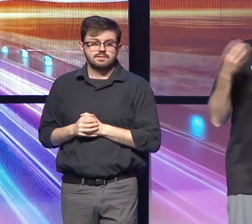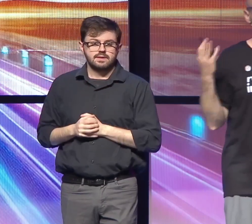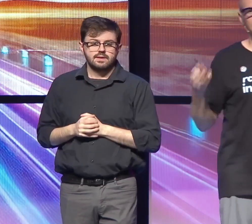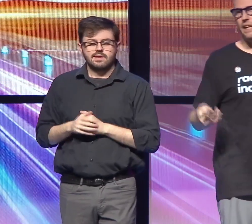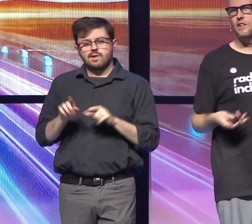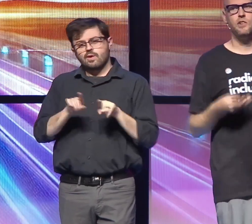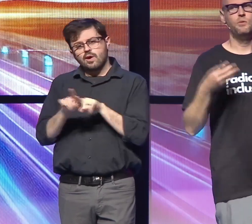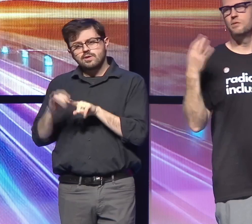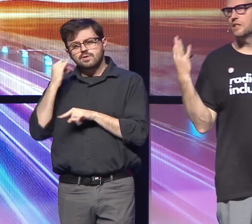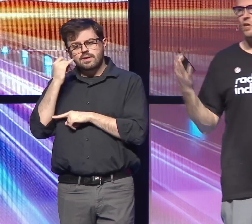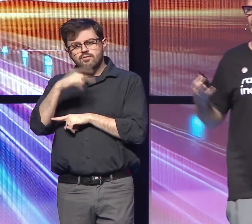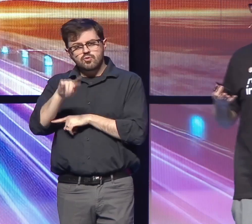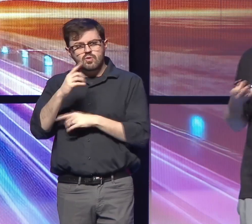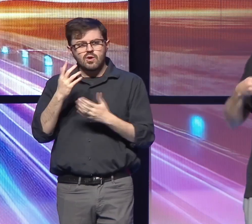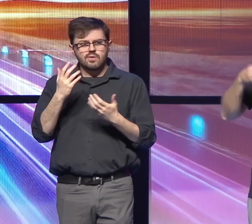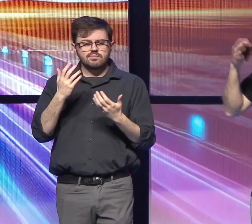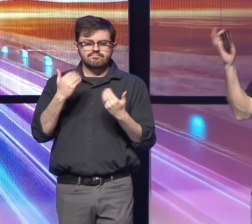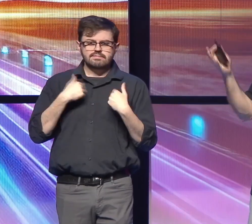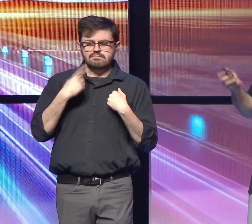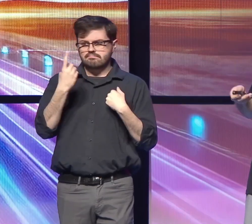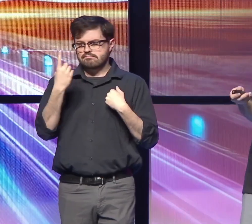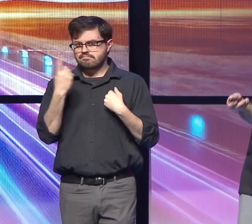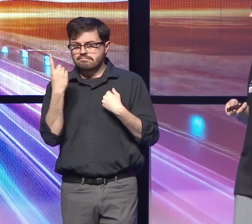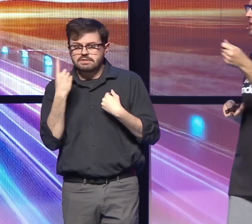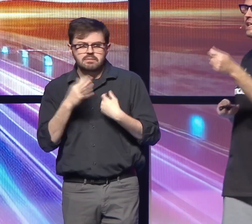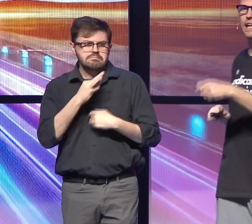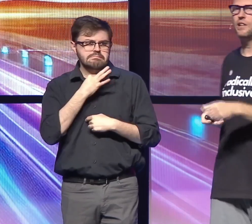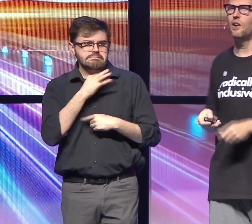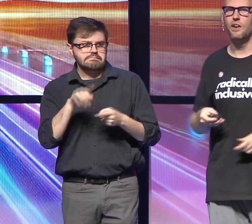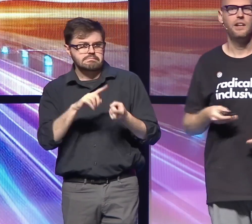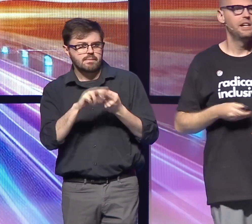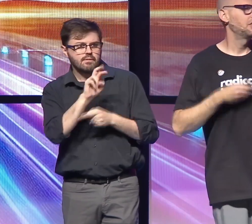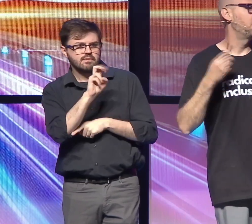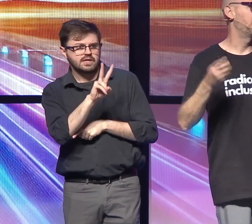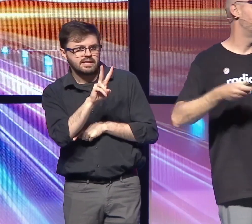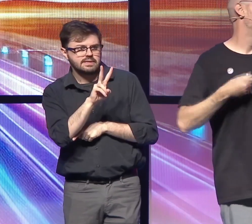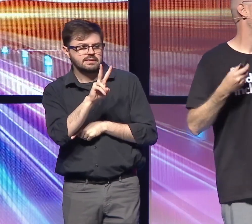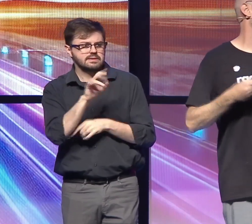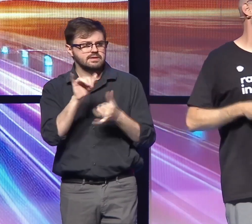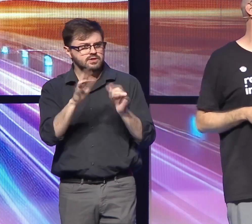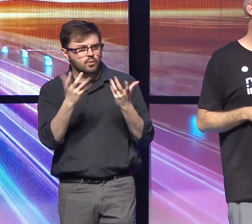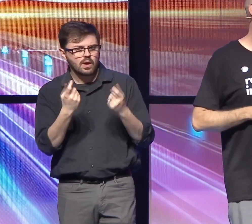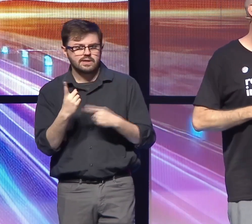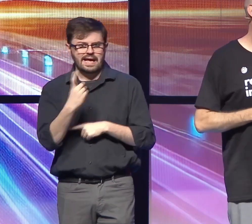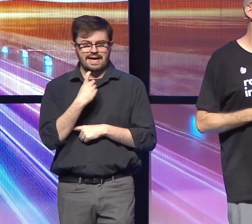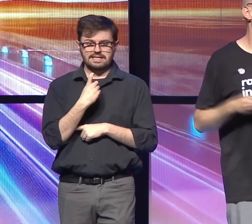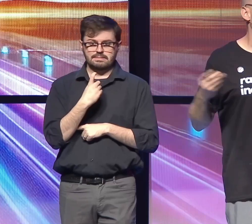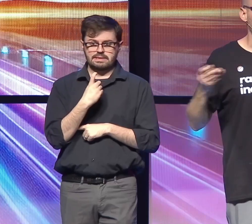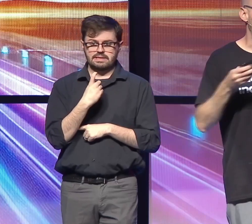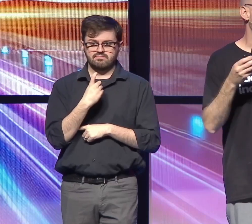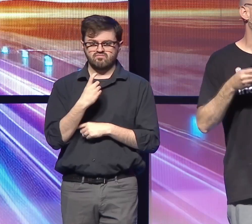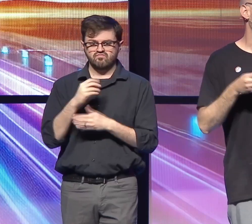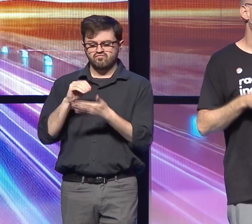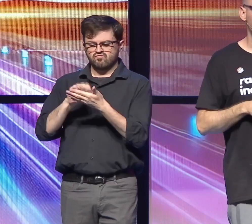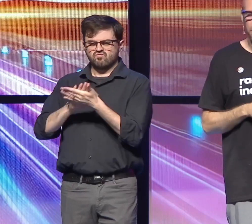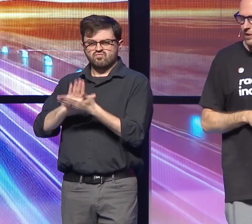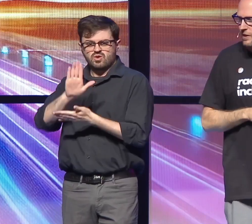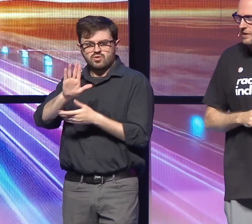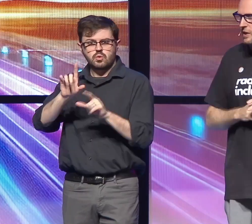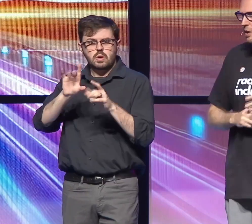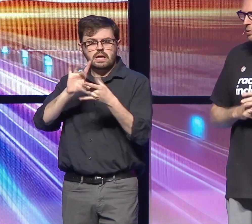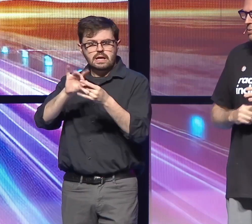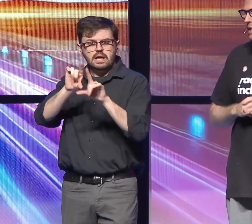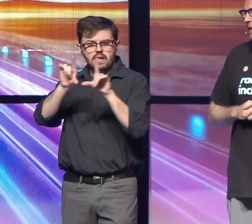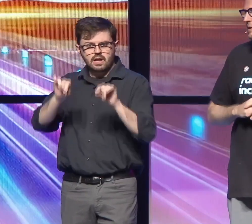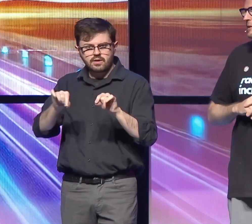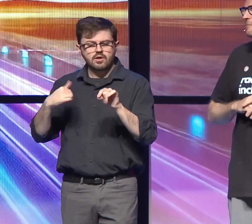or something I've said that you disagree with or you have a question about, write that on the Connect card so we can kind of discuss that in our online only experience in